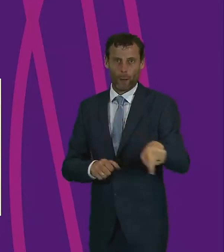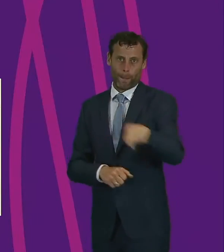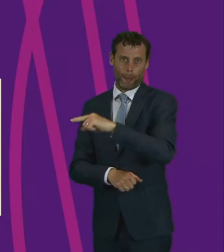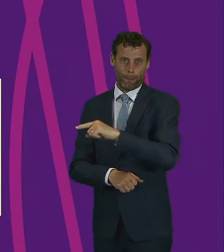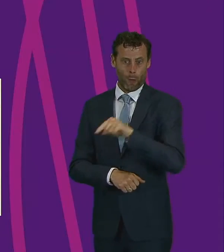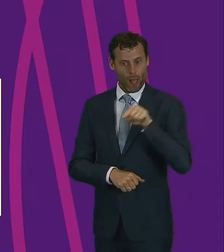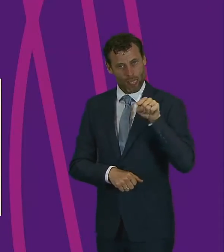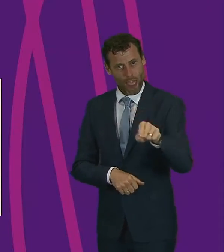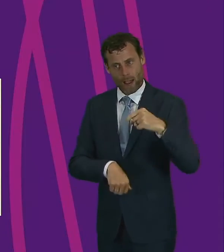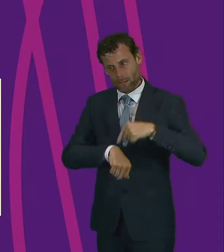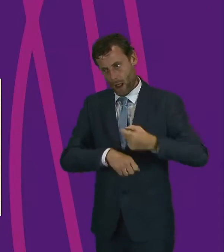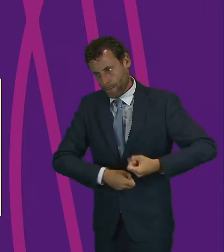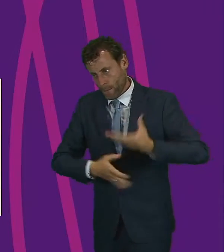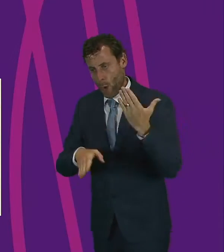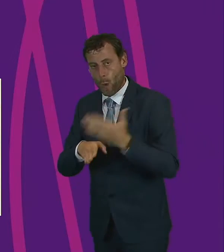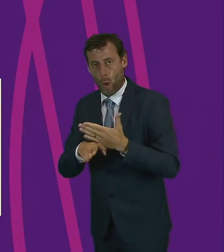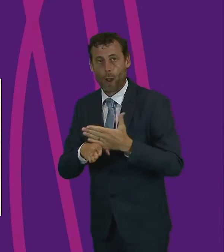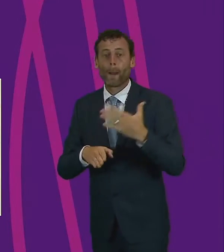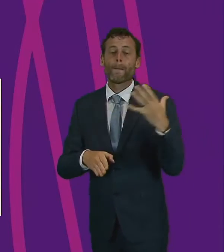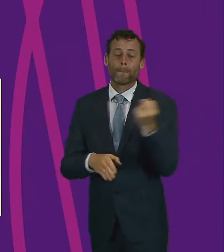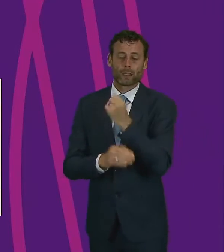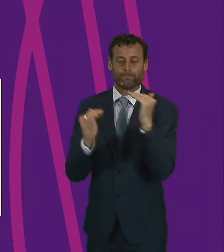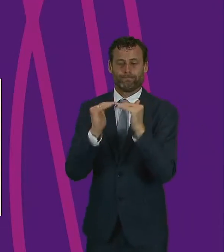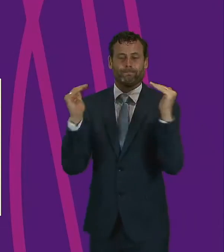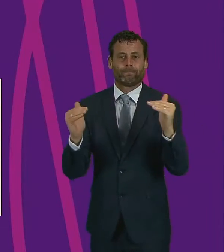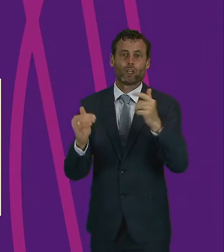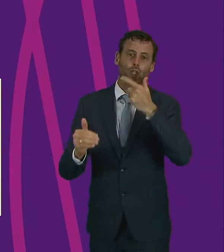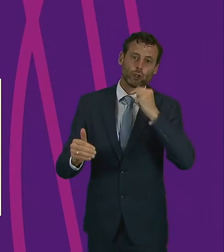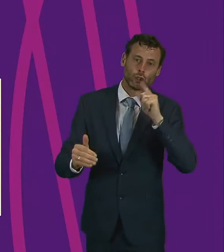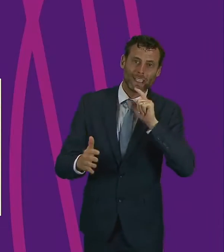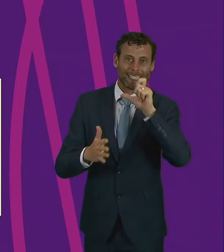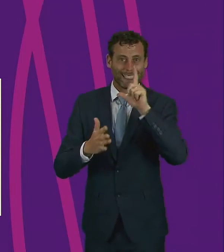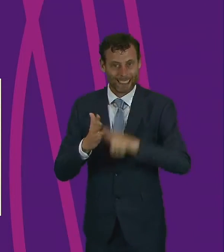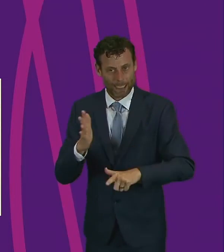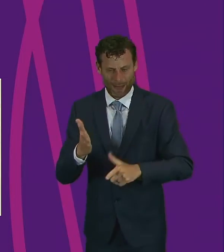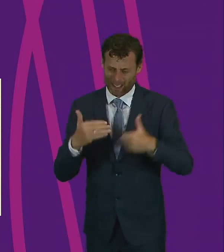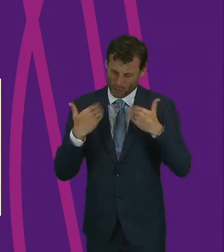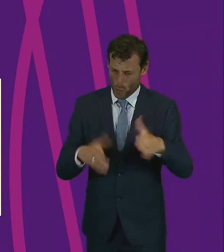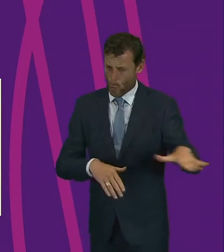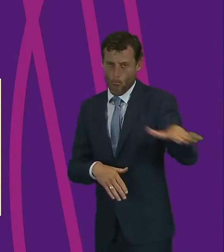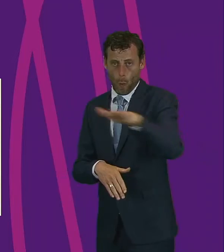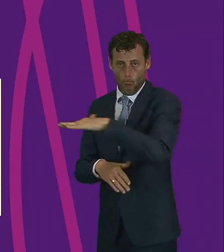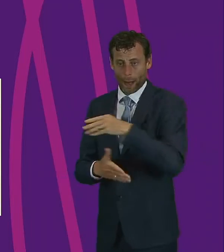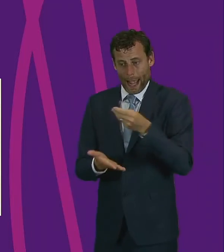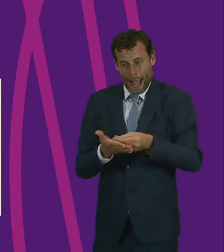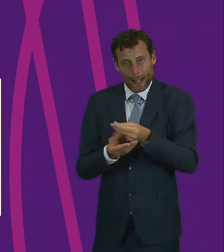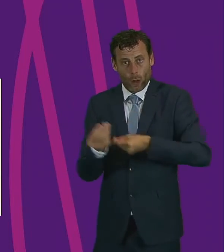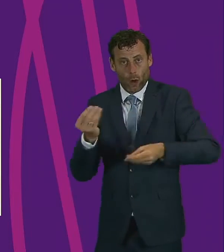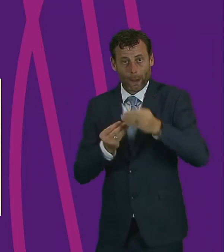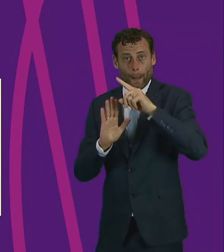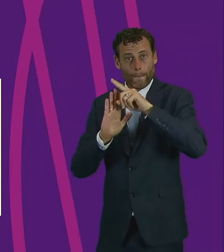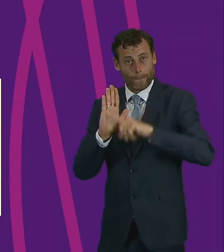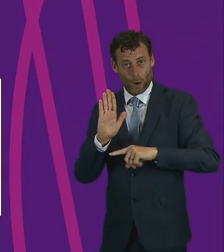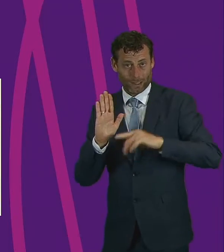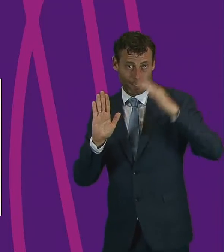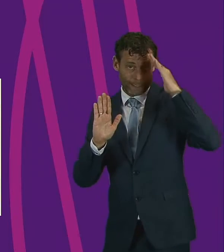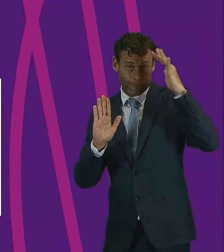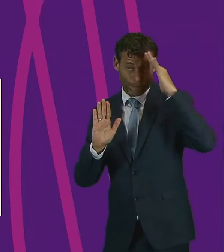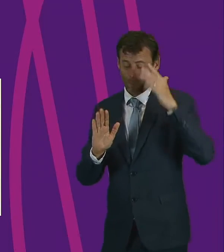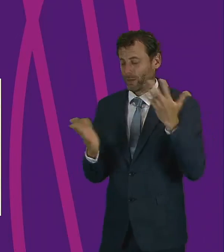incorporate analysis on gender and disability into our labour market and economic policy making. I hope I don't need to say that to